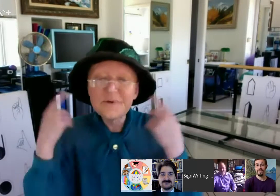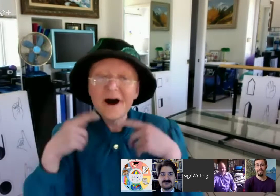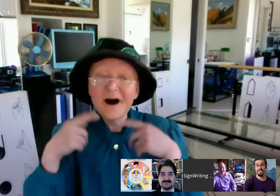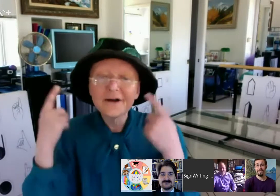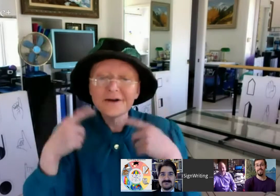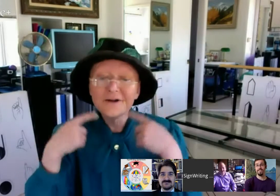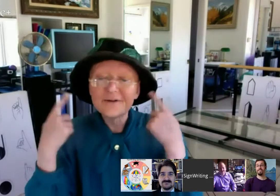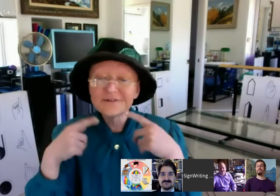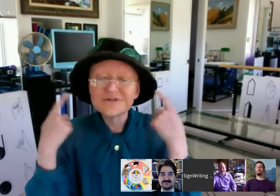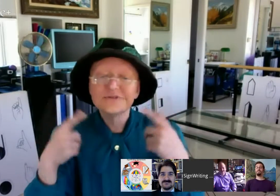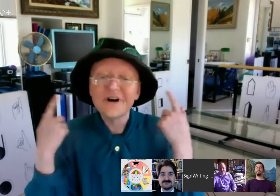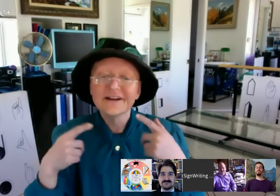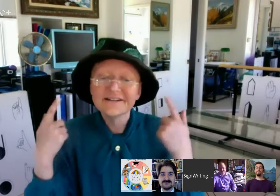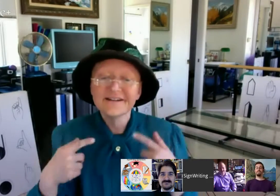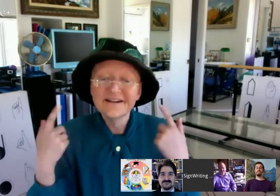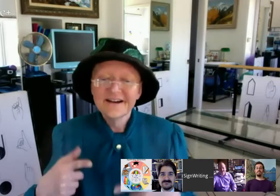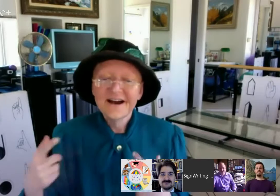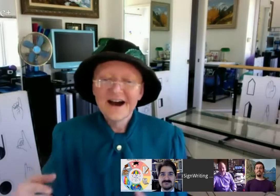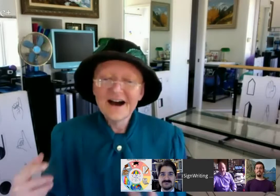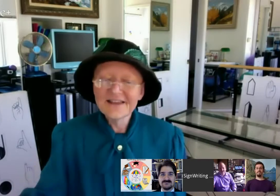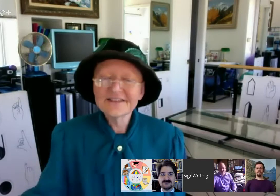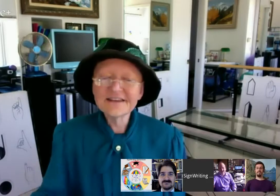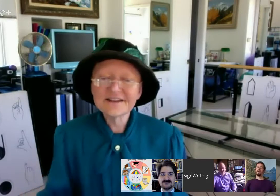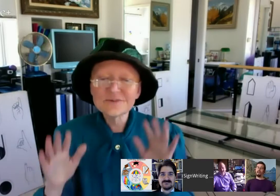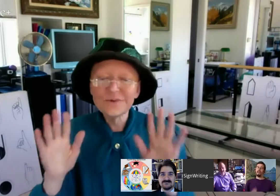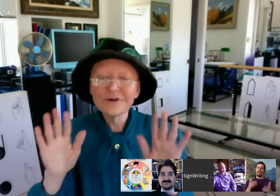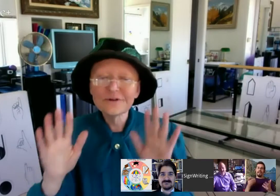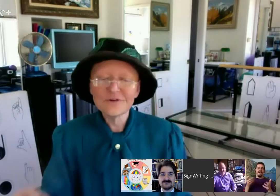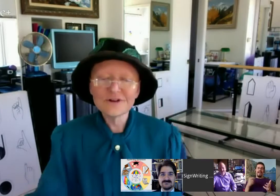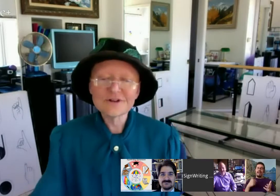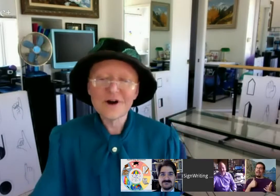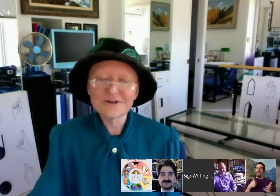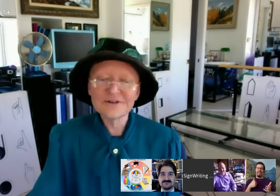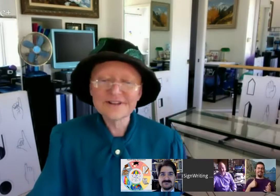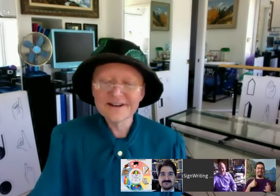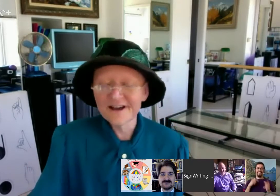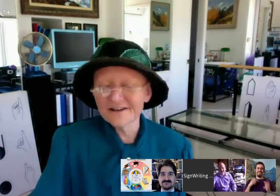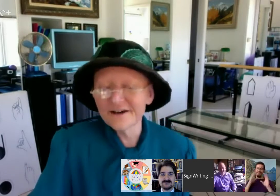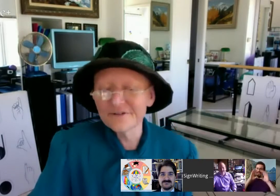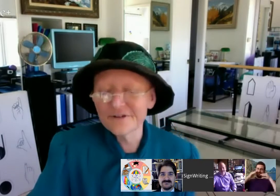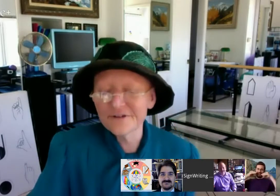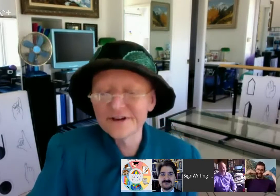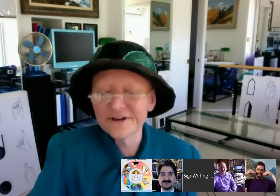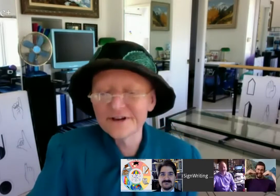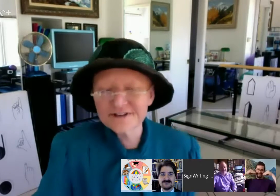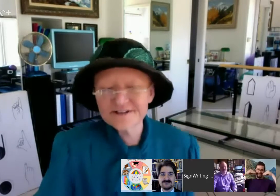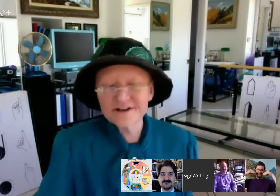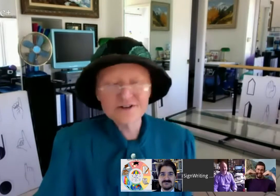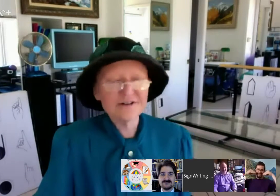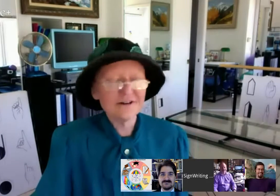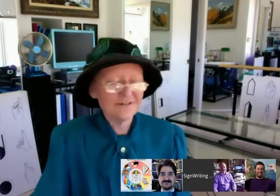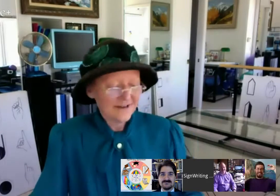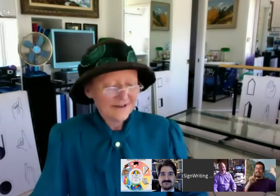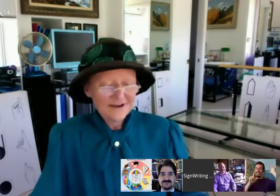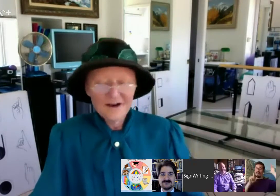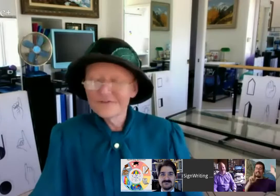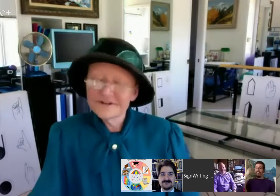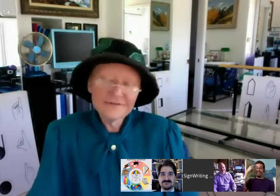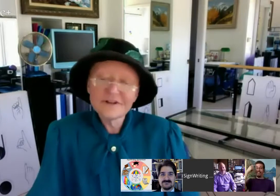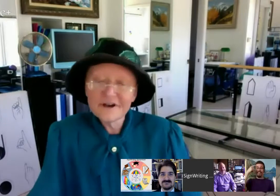I had to smile. That was fun. I think it's wonderful to talk to you, Denny. I love hearing your